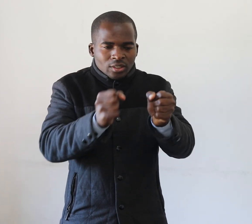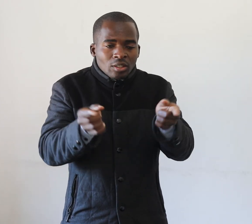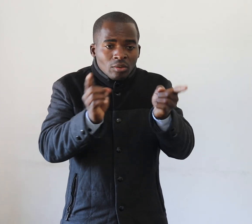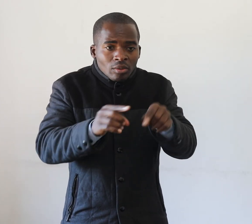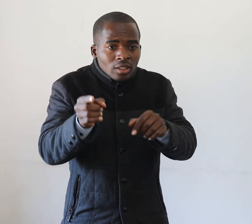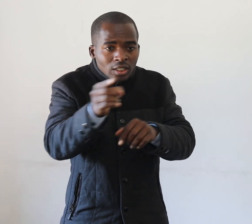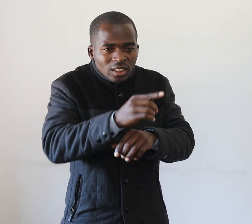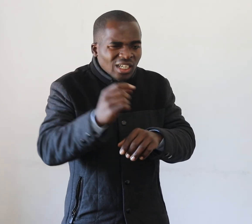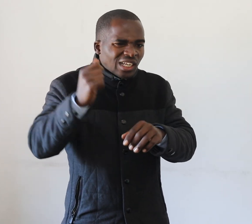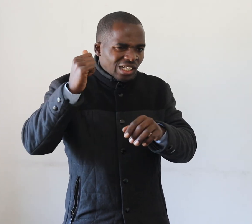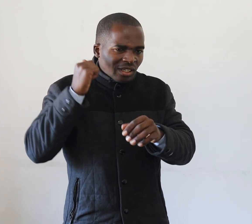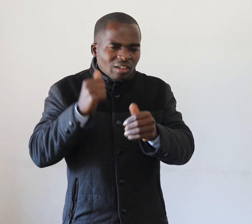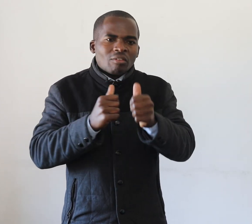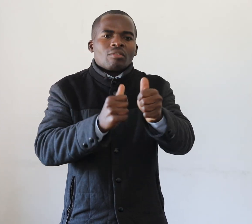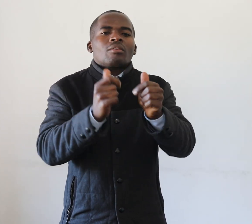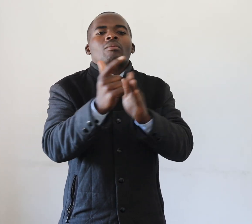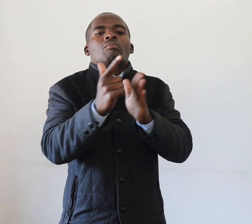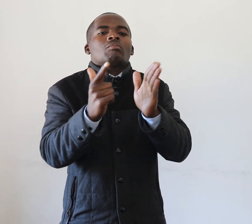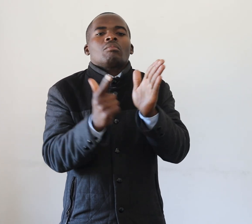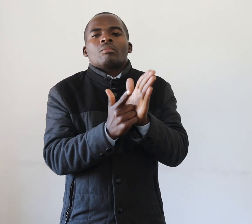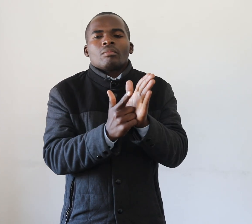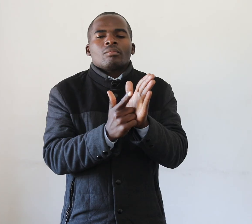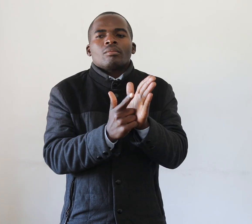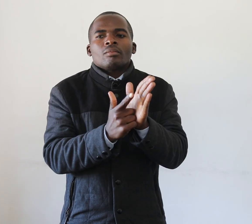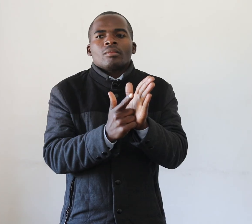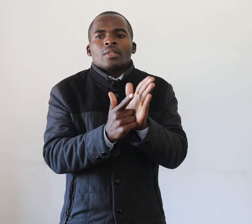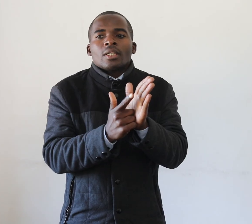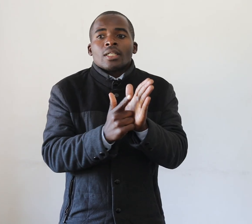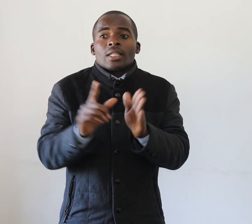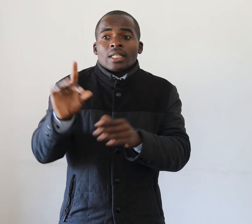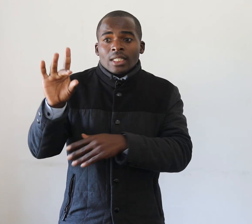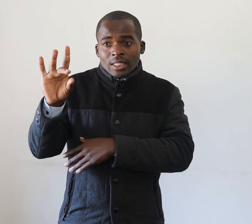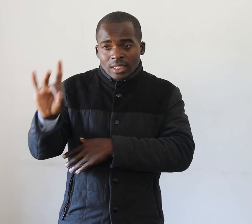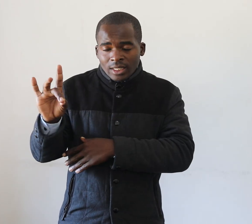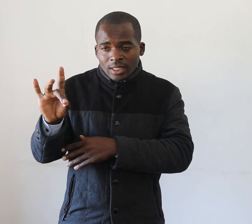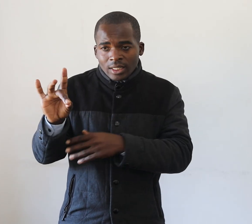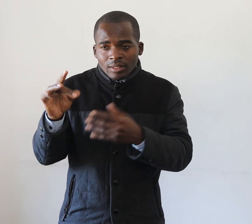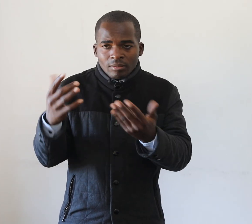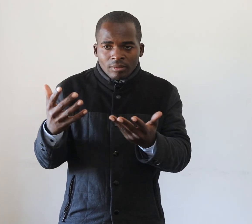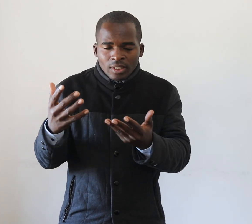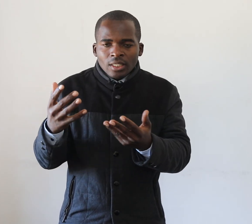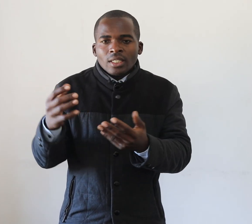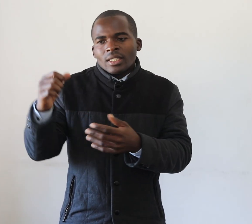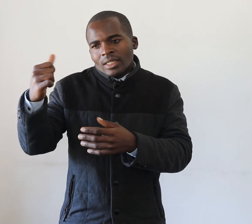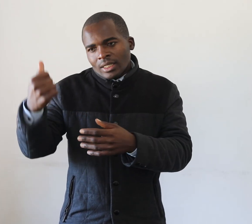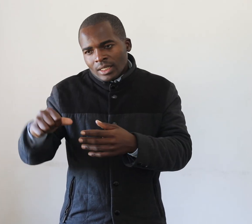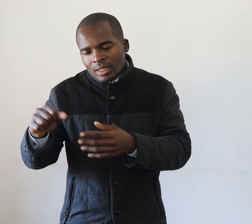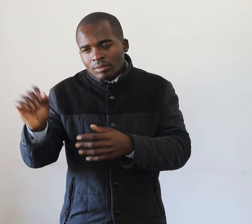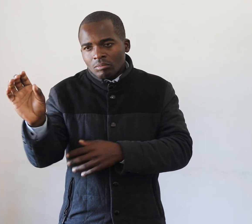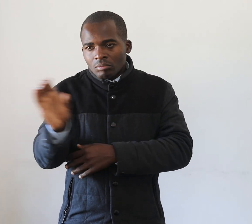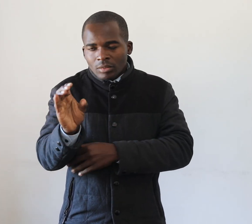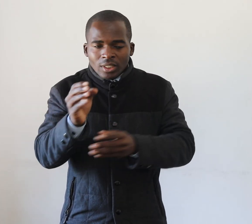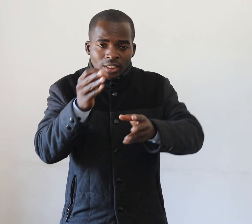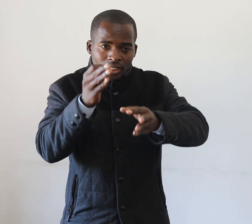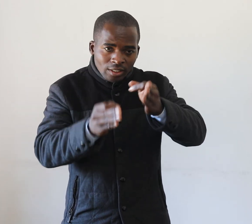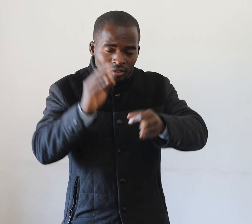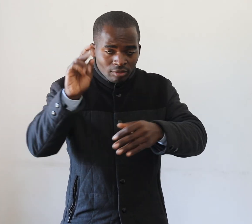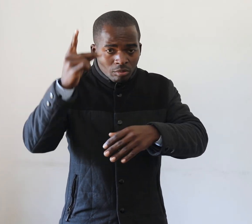rules. 8th, subsection 10 says that if the political party is